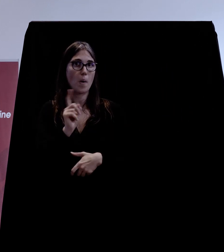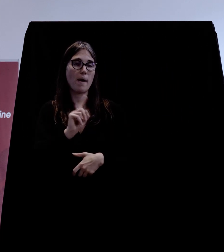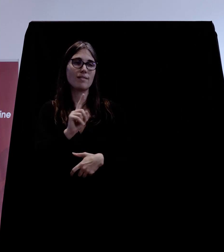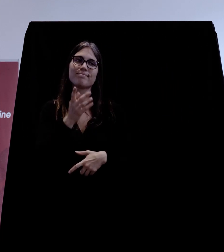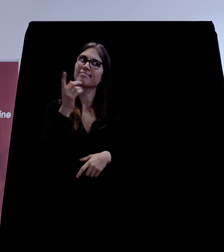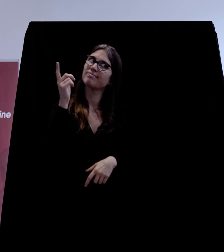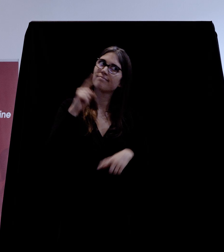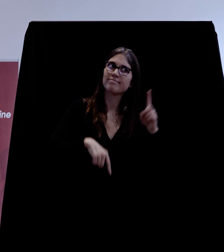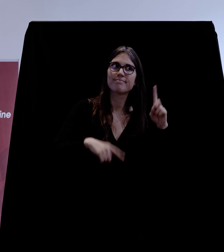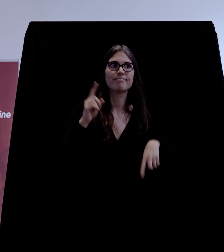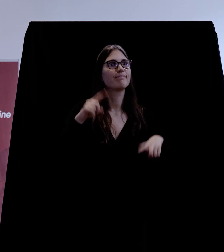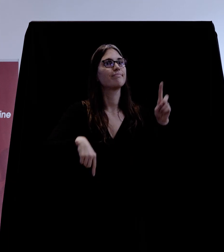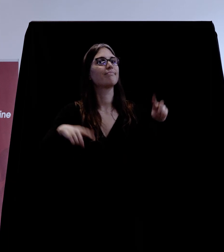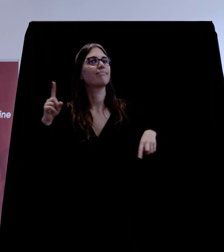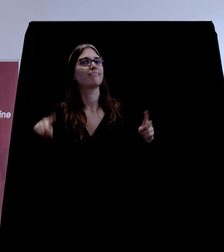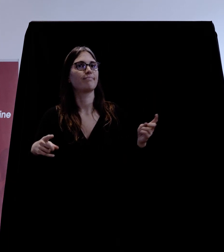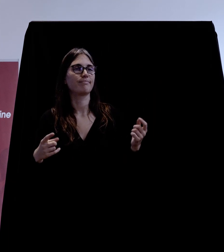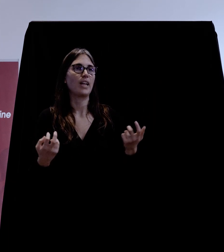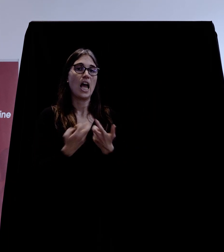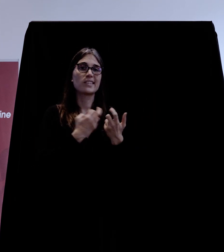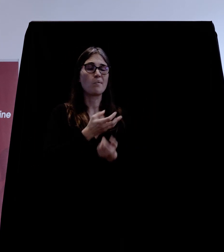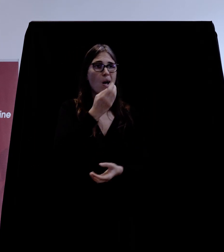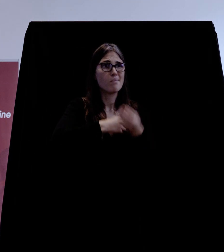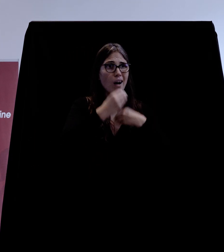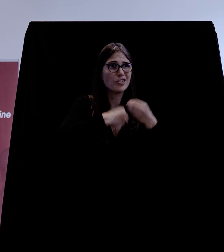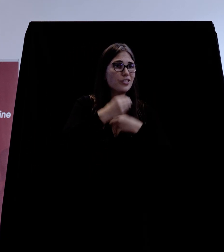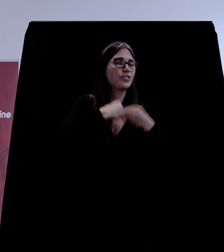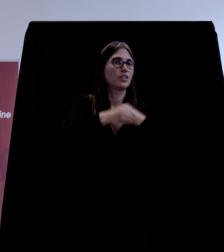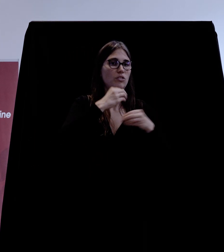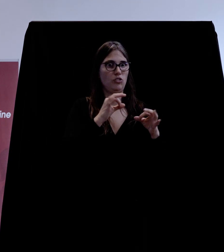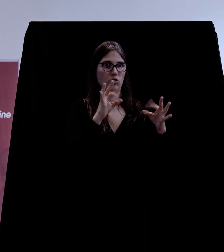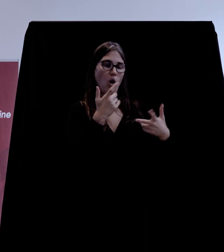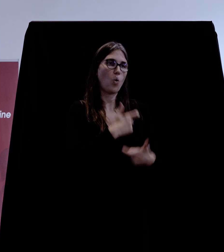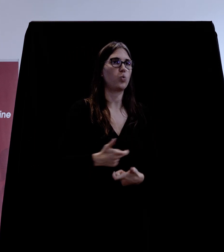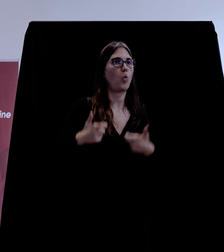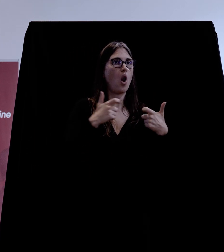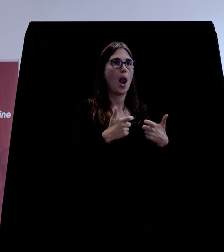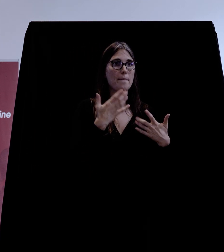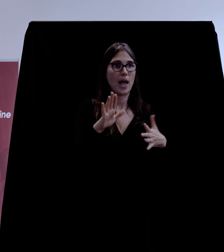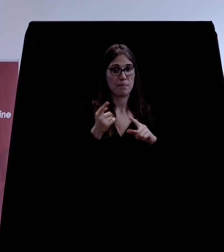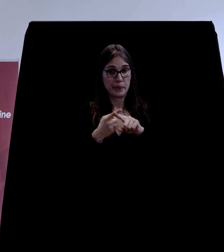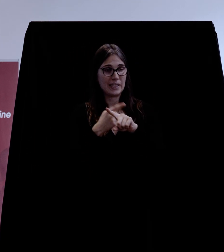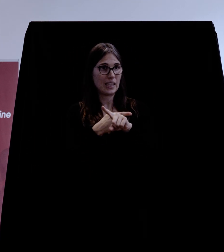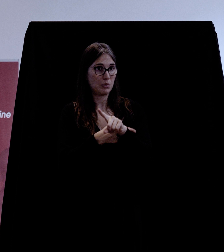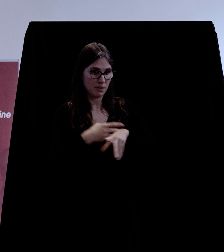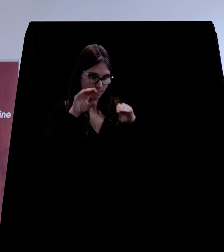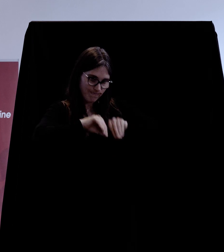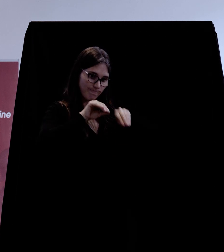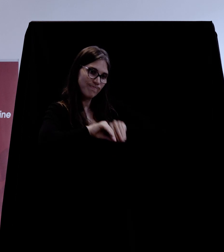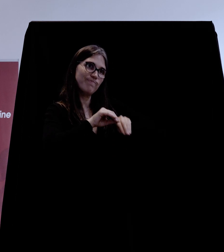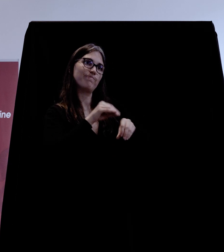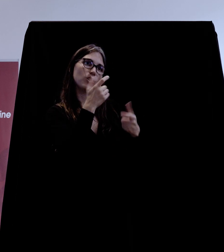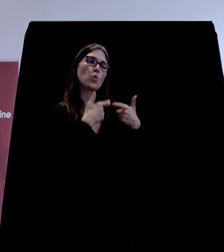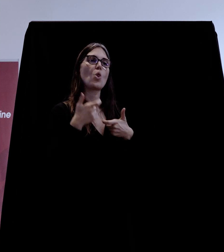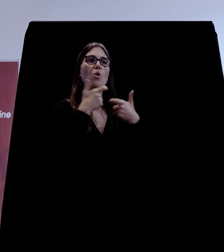The self-injurious behaviors that we saw in so many of the different syndromes, where they're biting themselves or banging